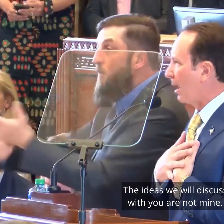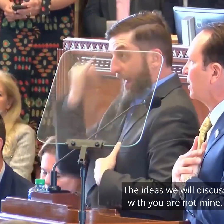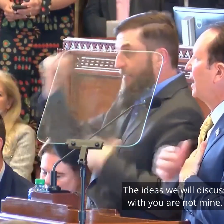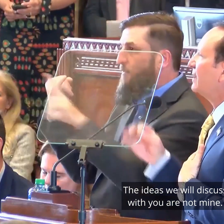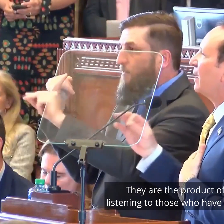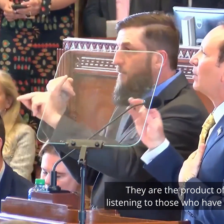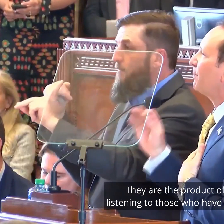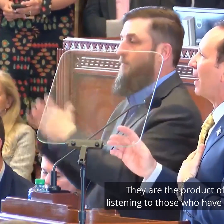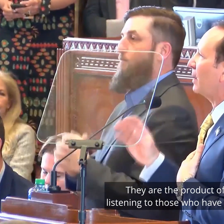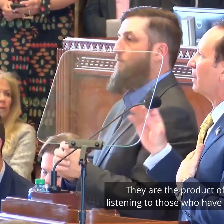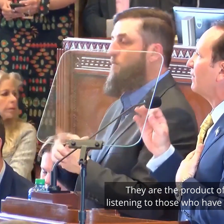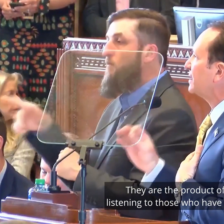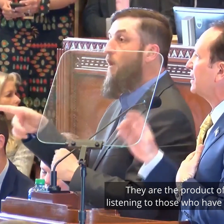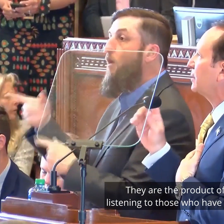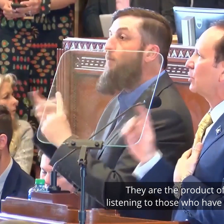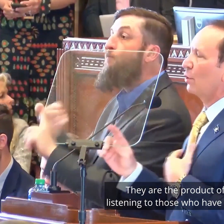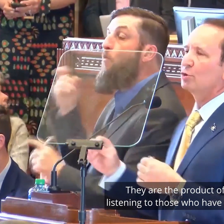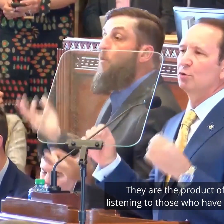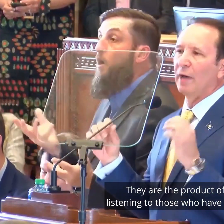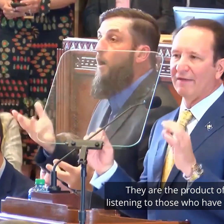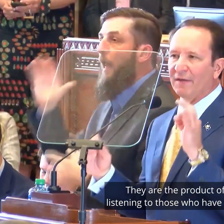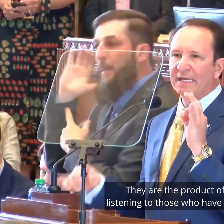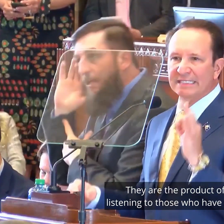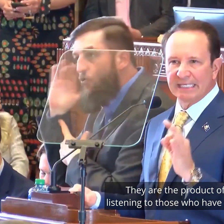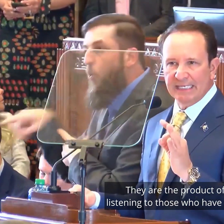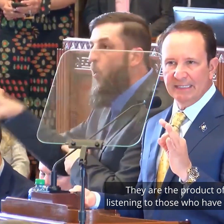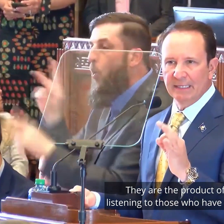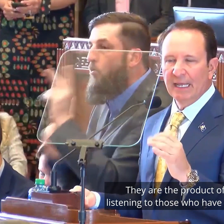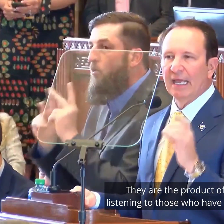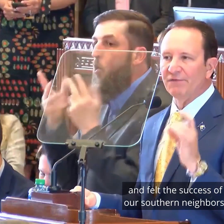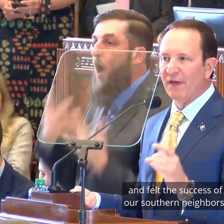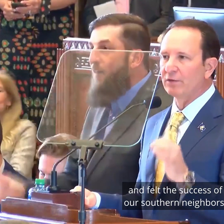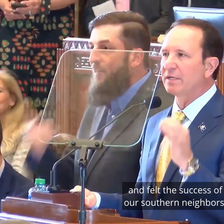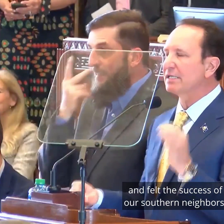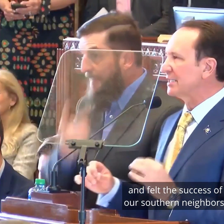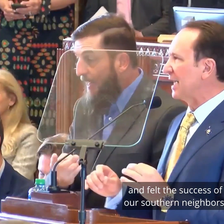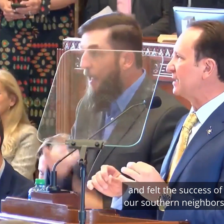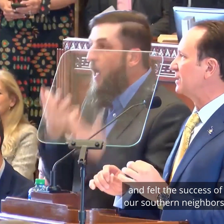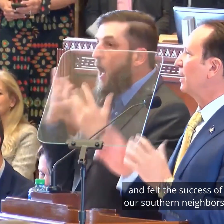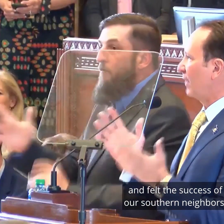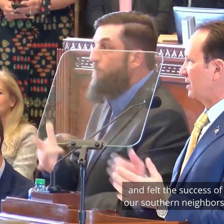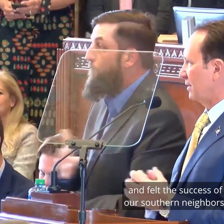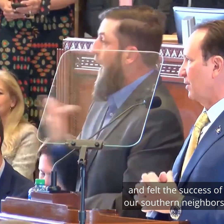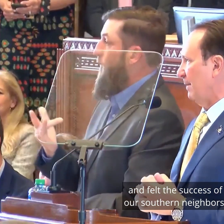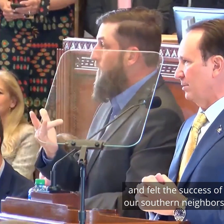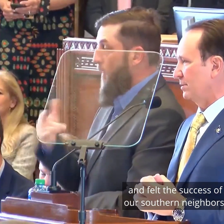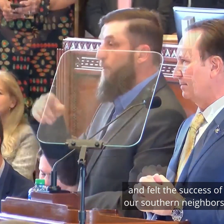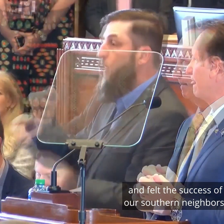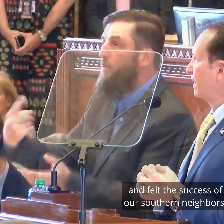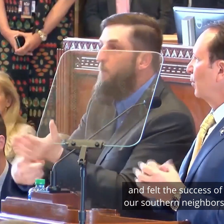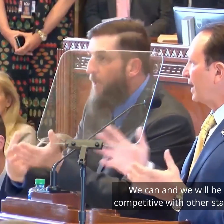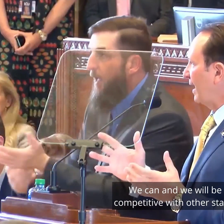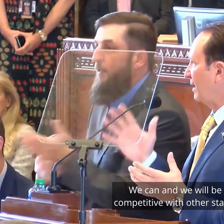not mine. They are the product of listening to those who have seen and felt the success of our southern